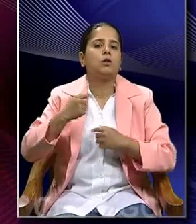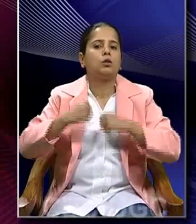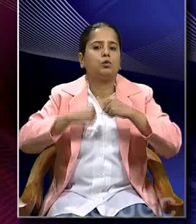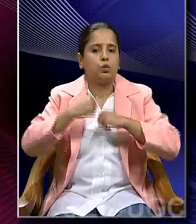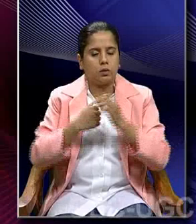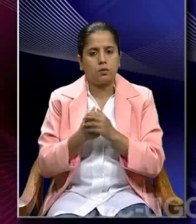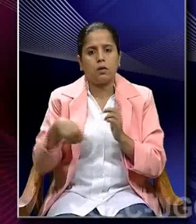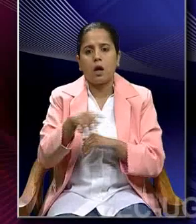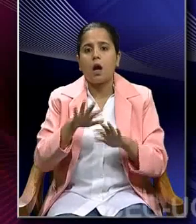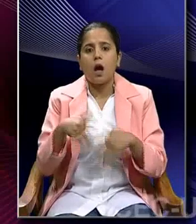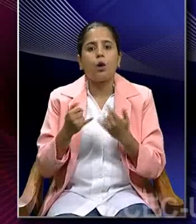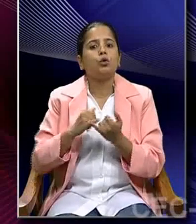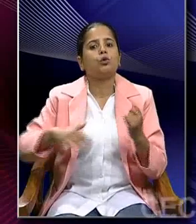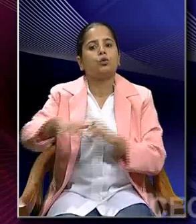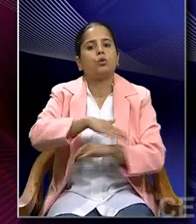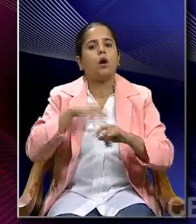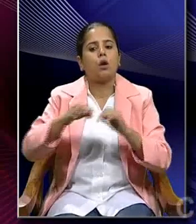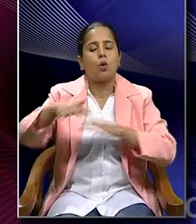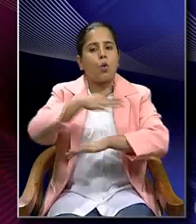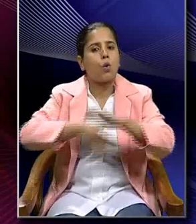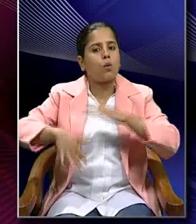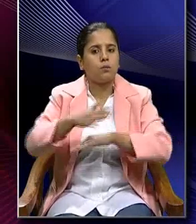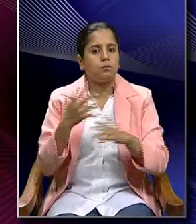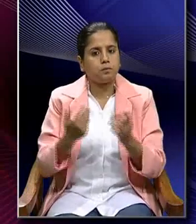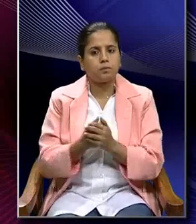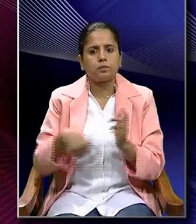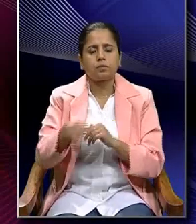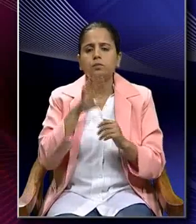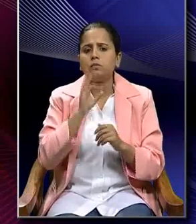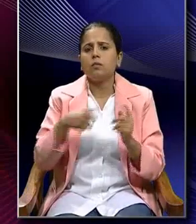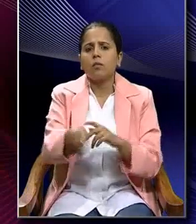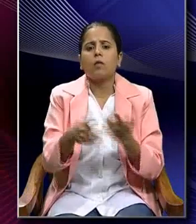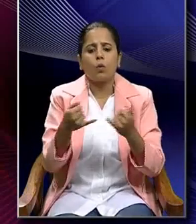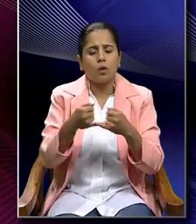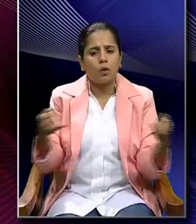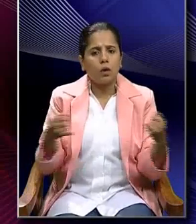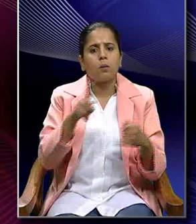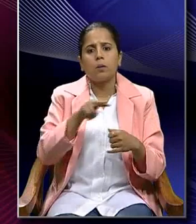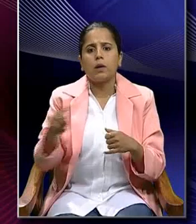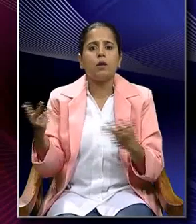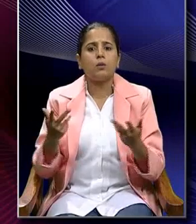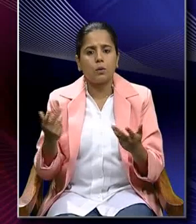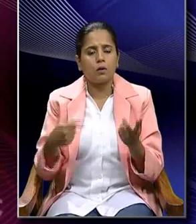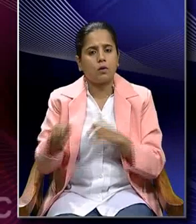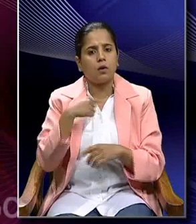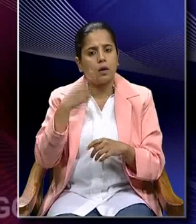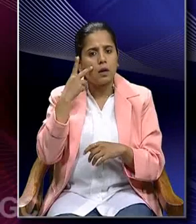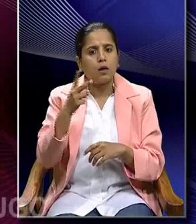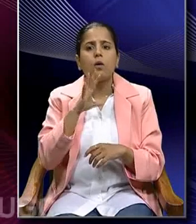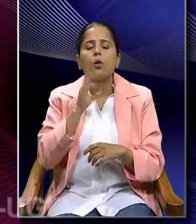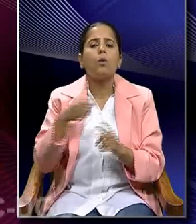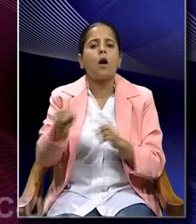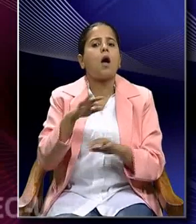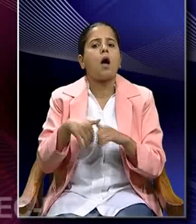How is society organized? What is the line of descent, by which we mean how does